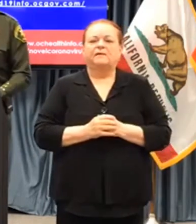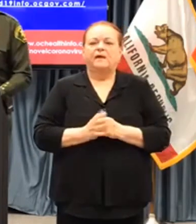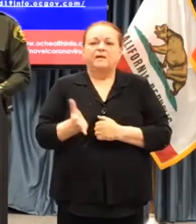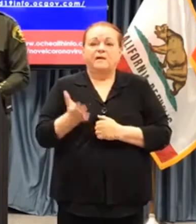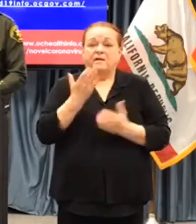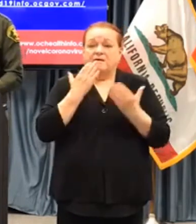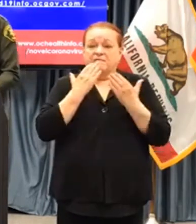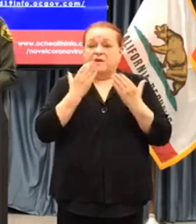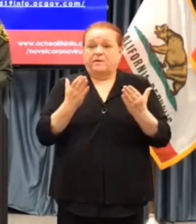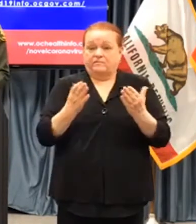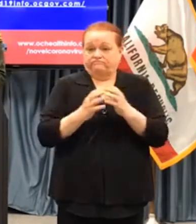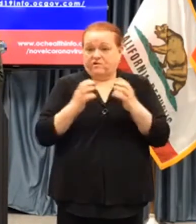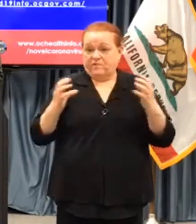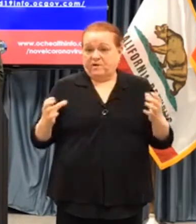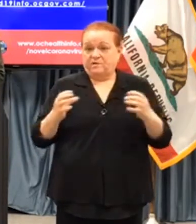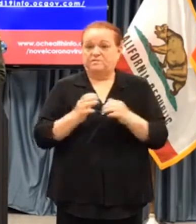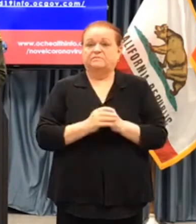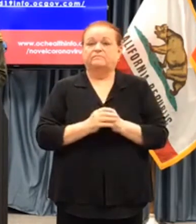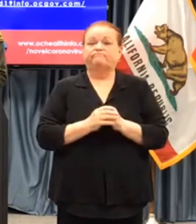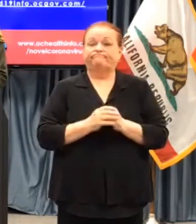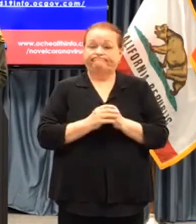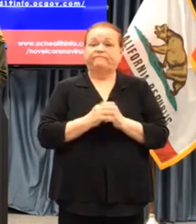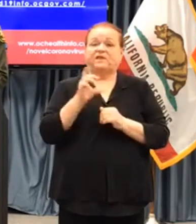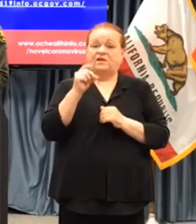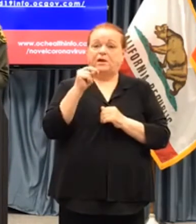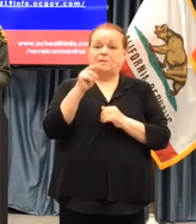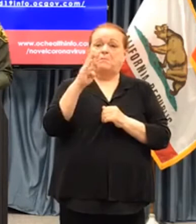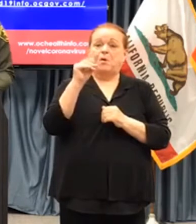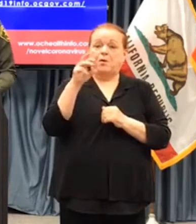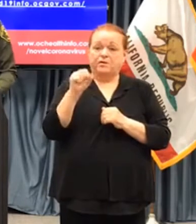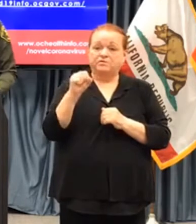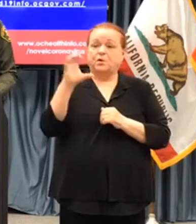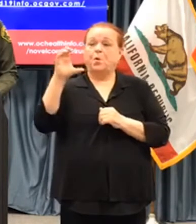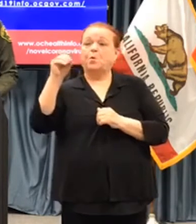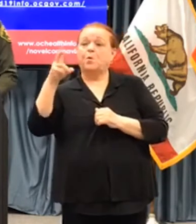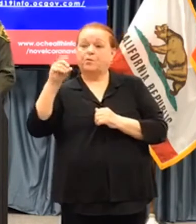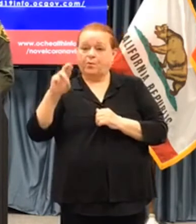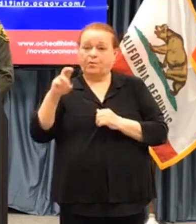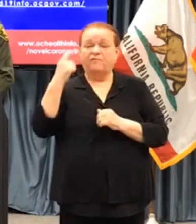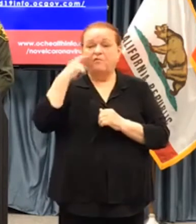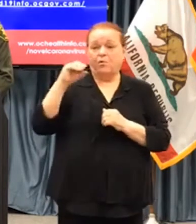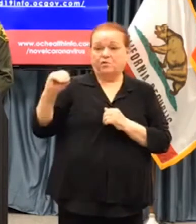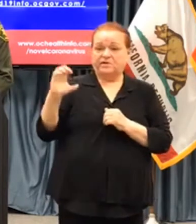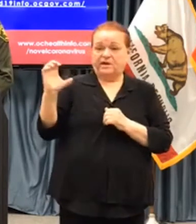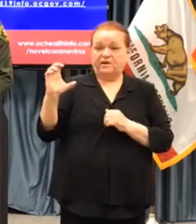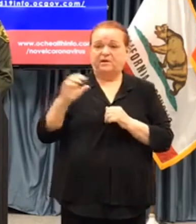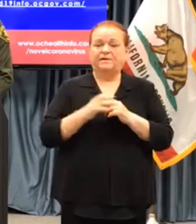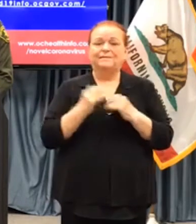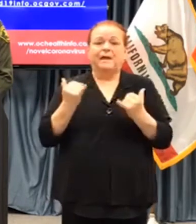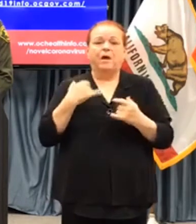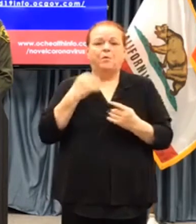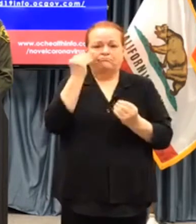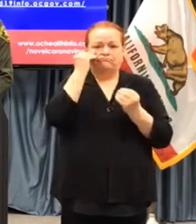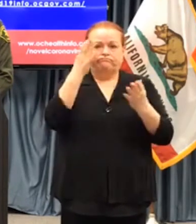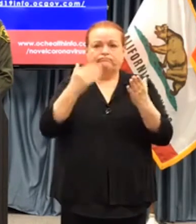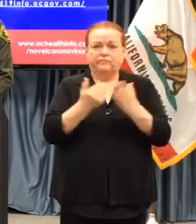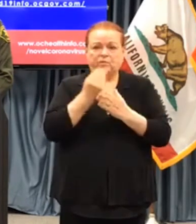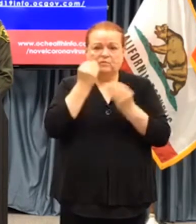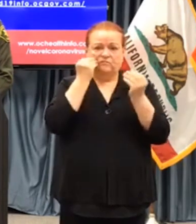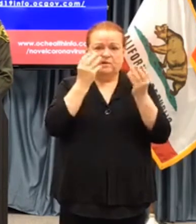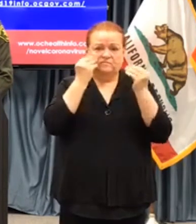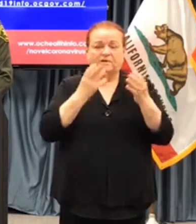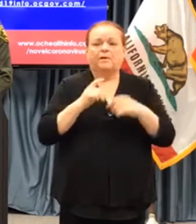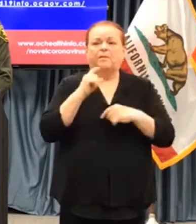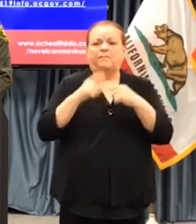Thank you very much. Don Barnes, Sheriff Coroner with the County of Orange. I'd like to update the county and the media on